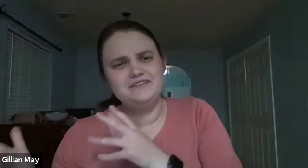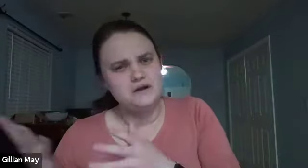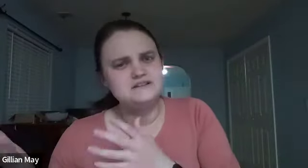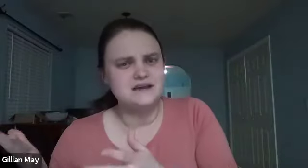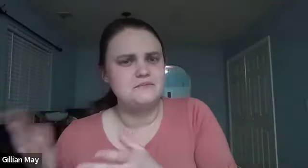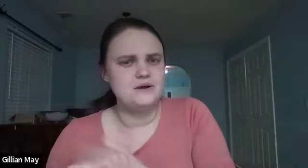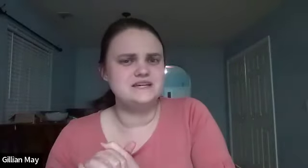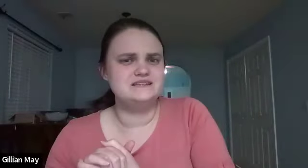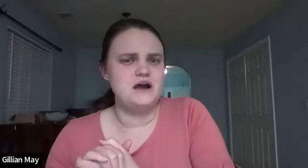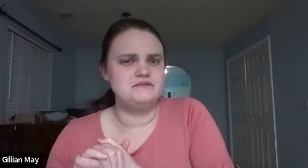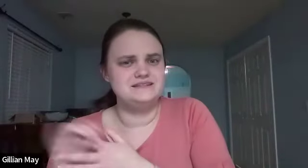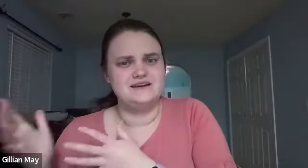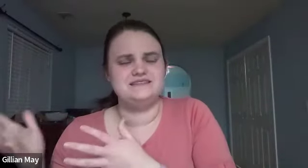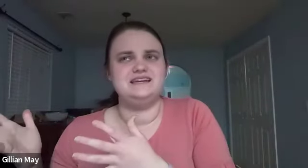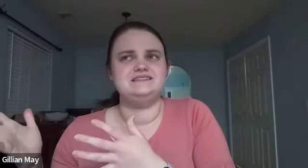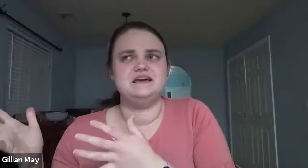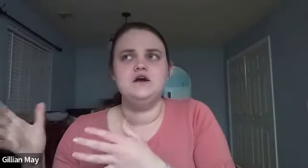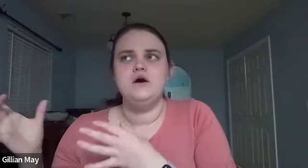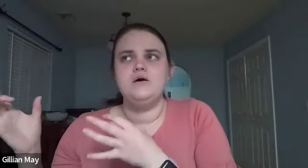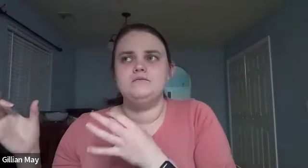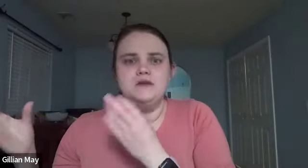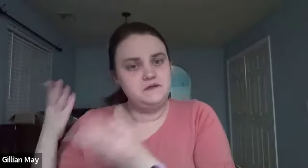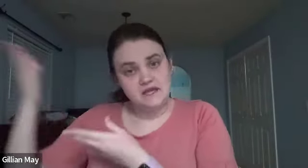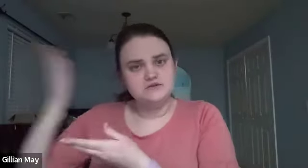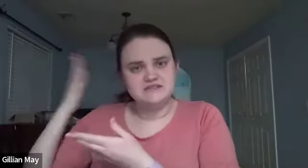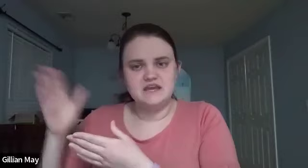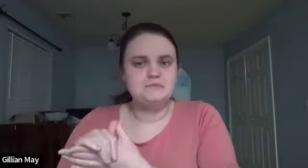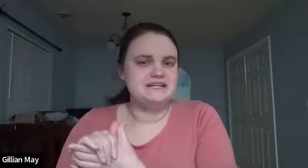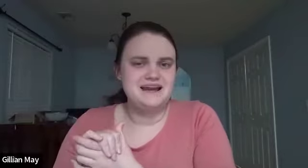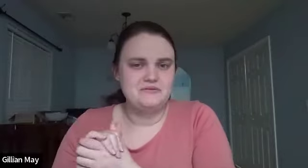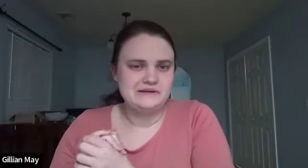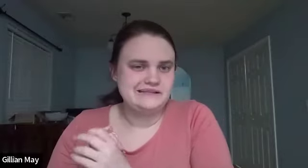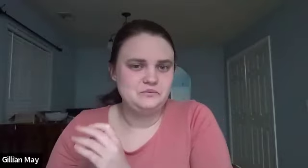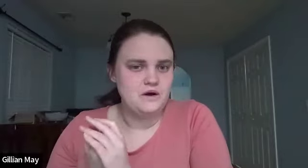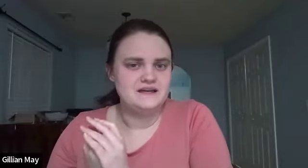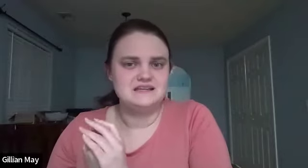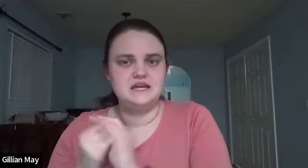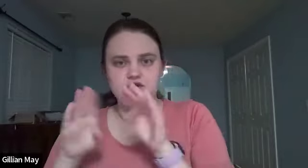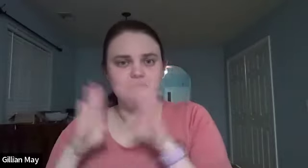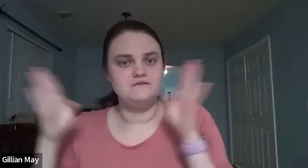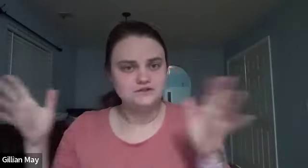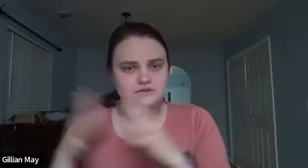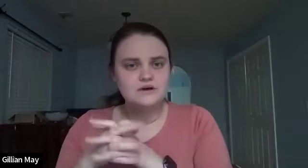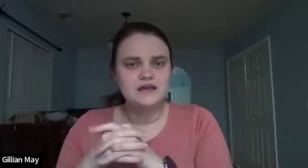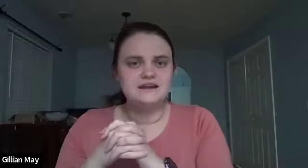there are some websites that will have like signs that it's like maybe they use it there, but it's not really one that's like a universal.